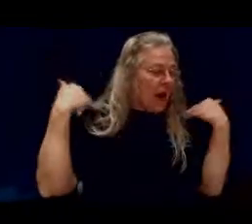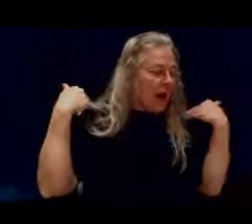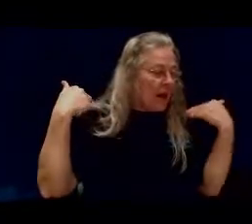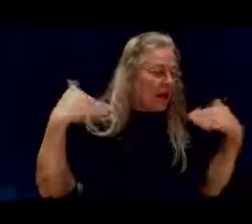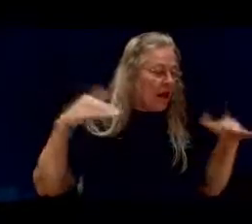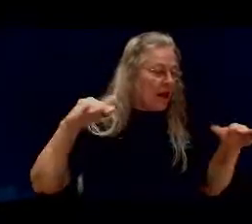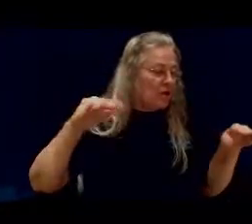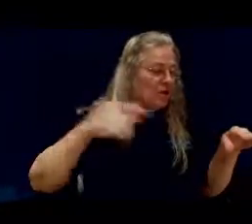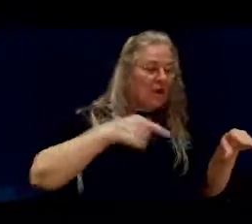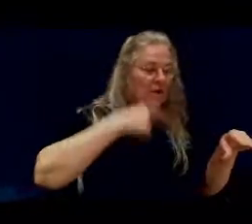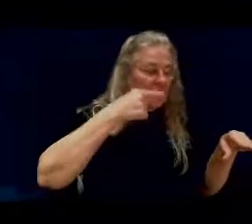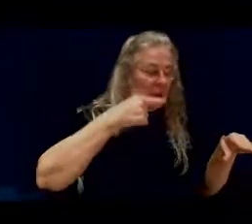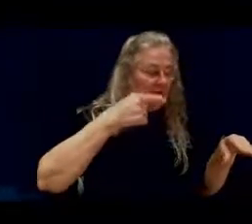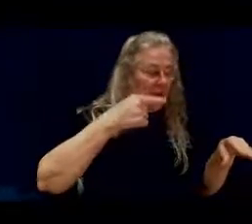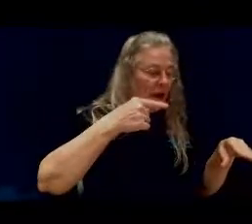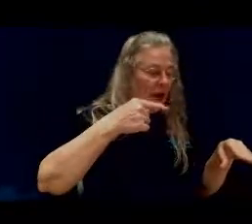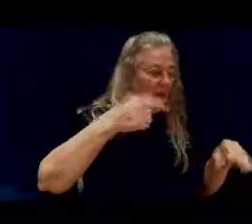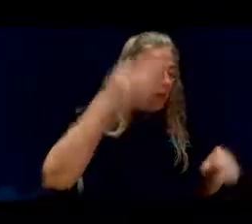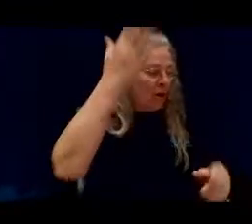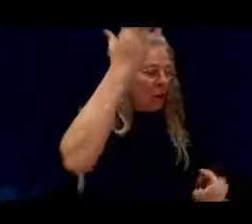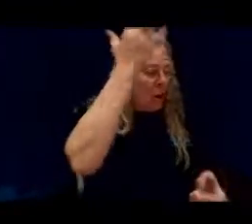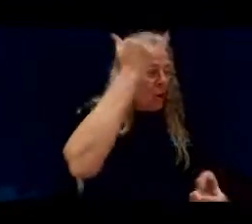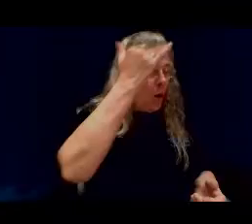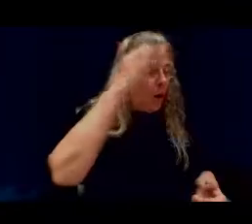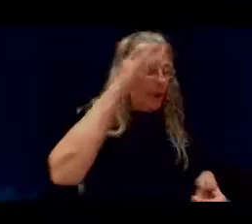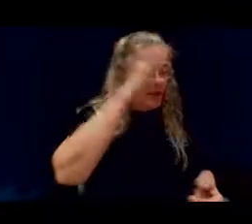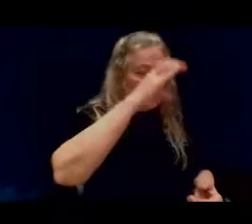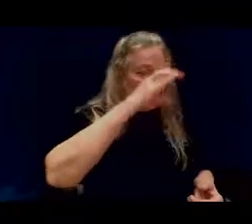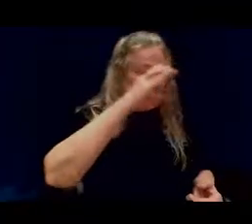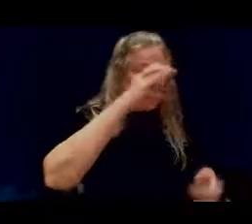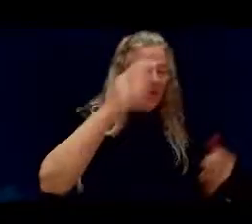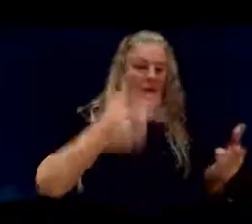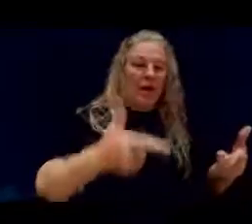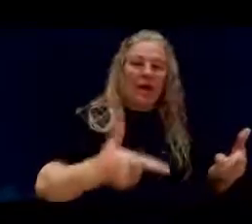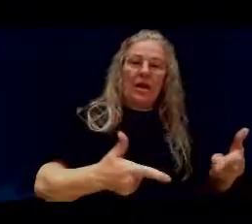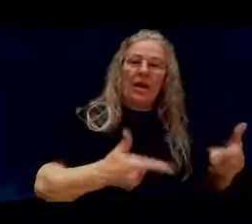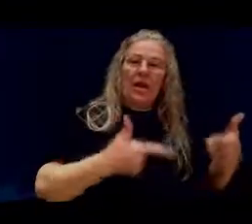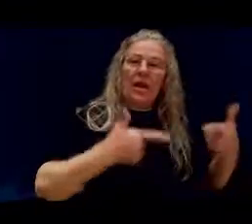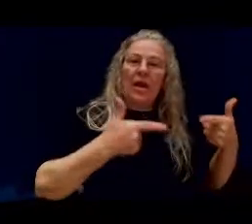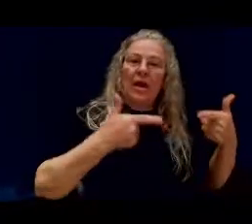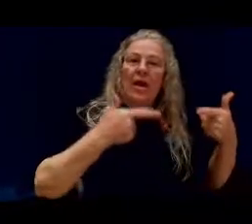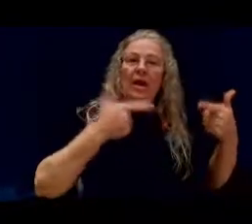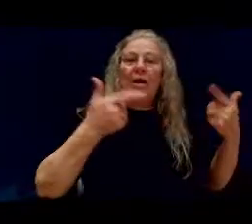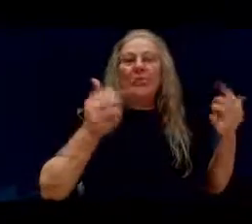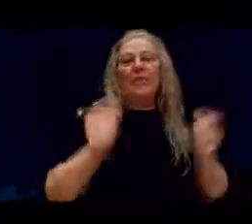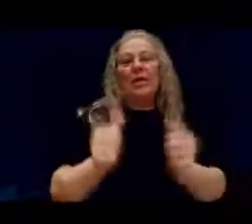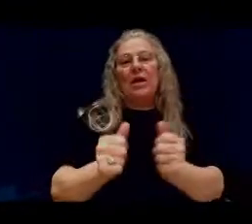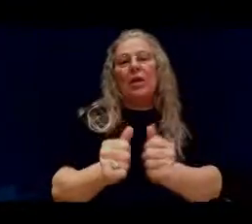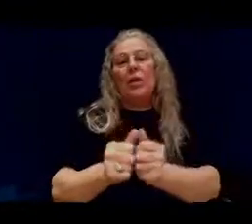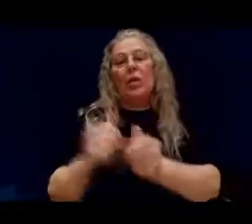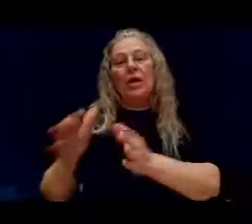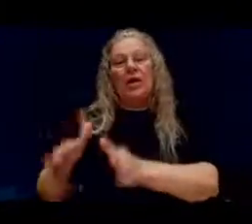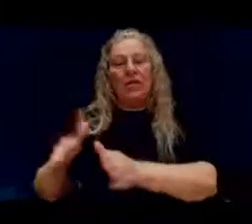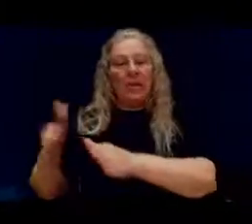that angels said, why seek the living with